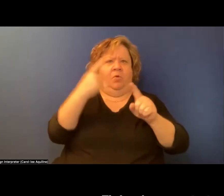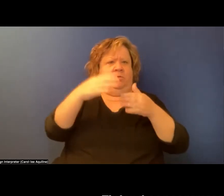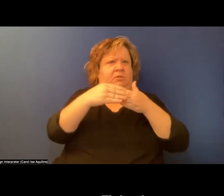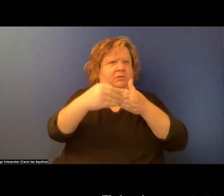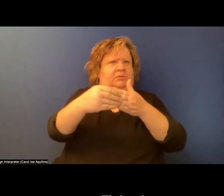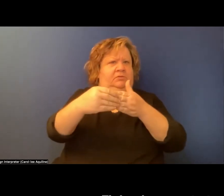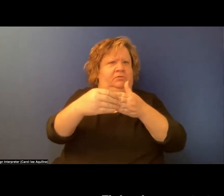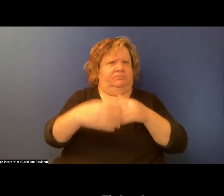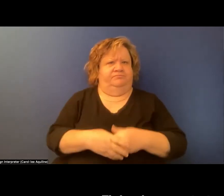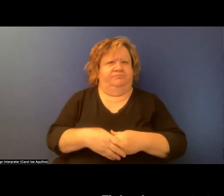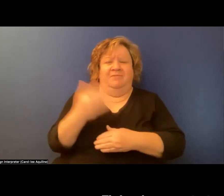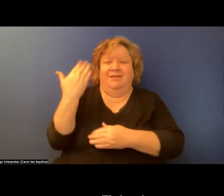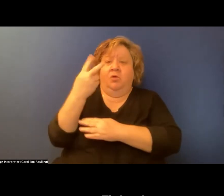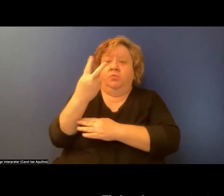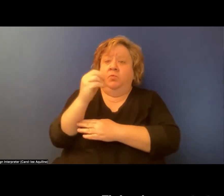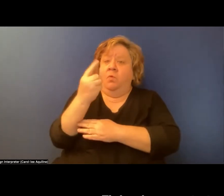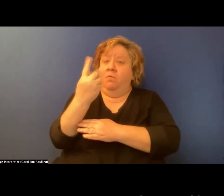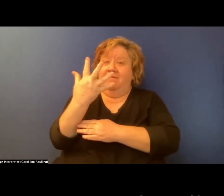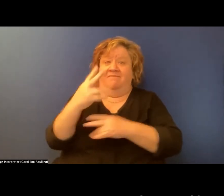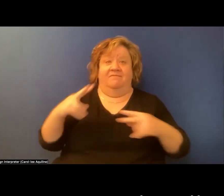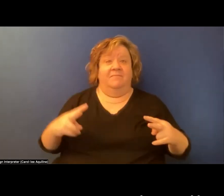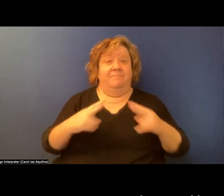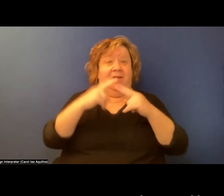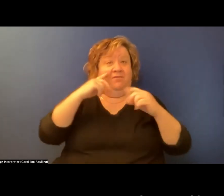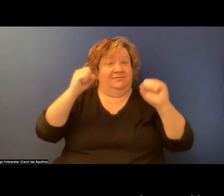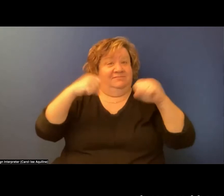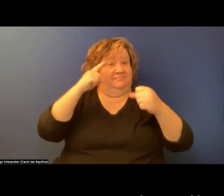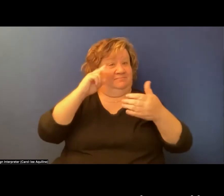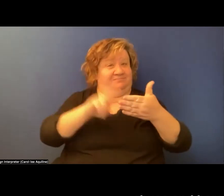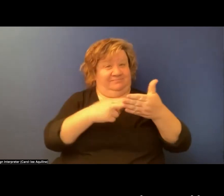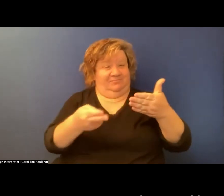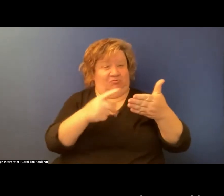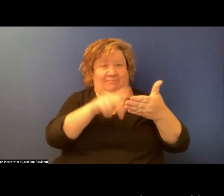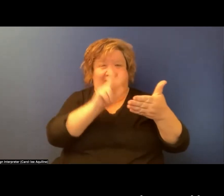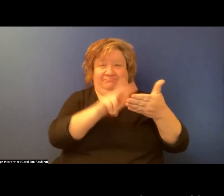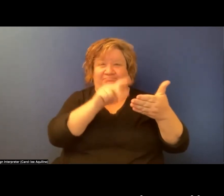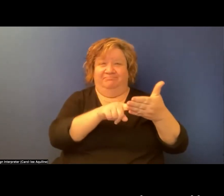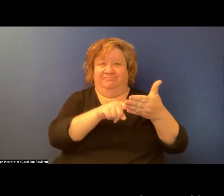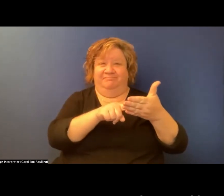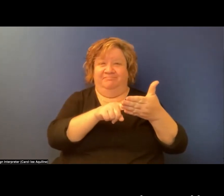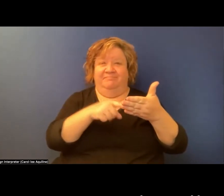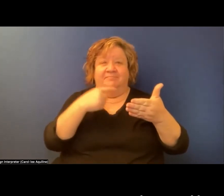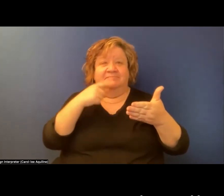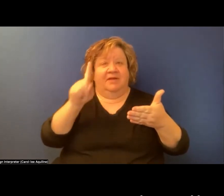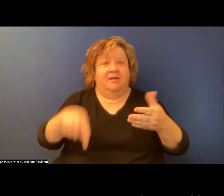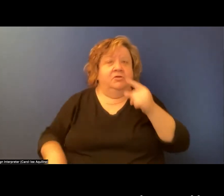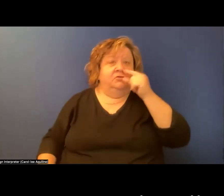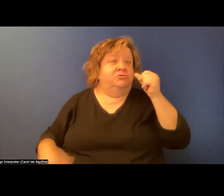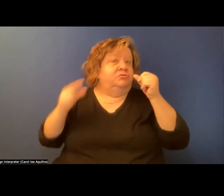concentrates in advancing gender and sexual exploitation, abuse and harassment policies in the multilateral climate